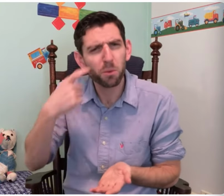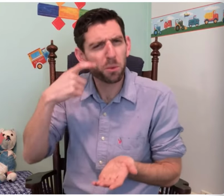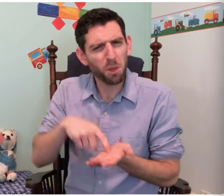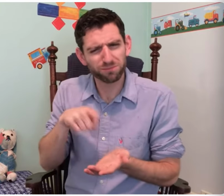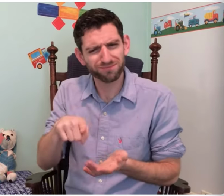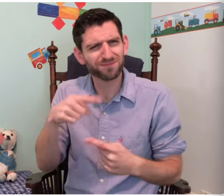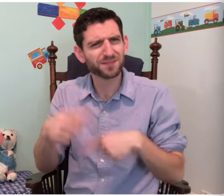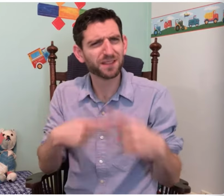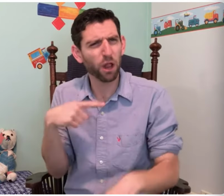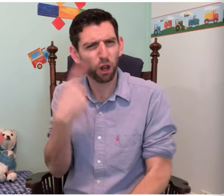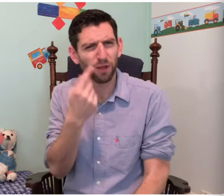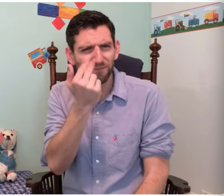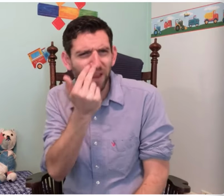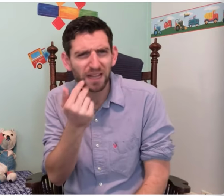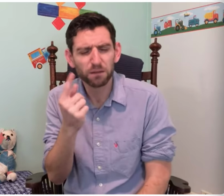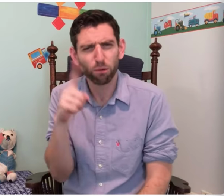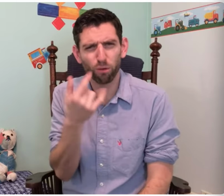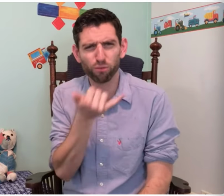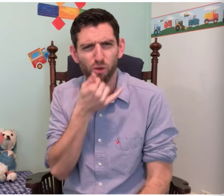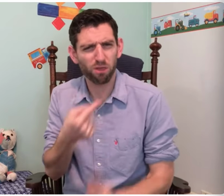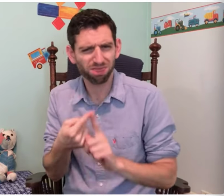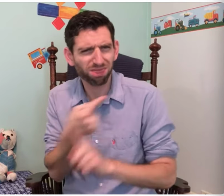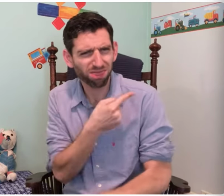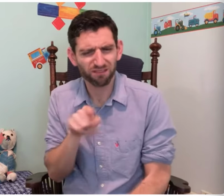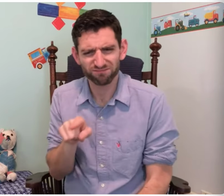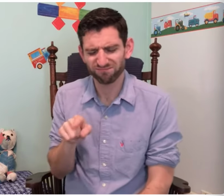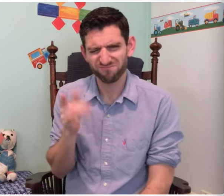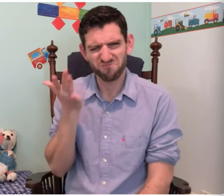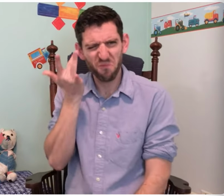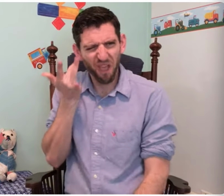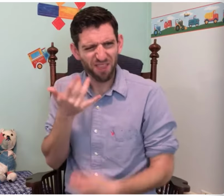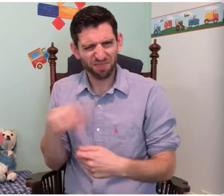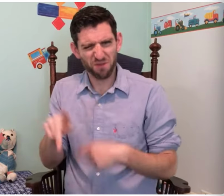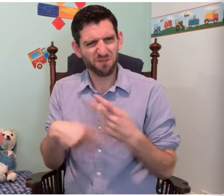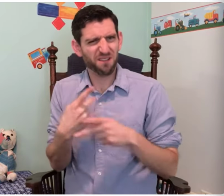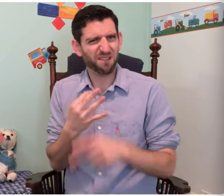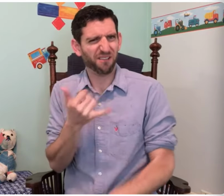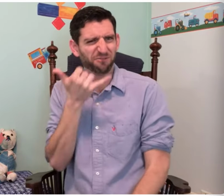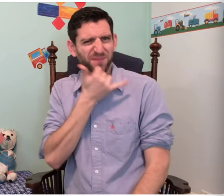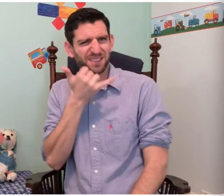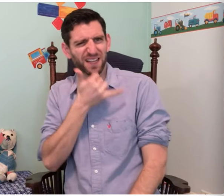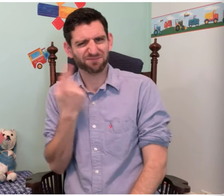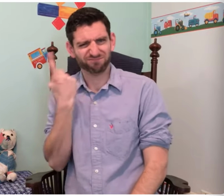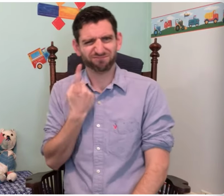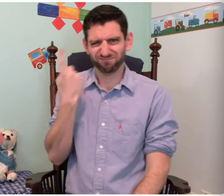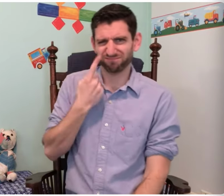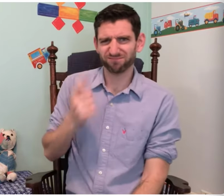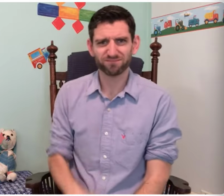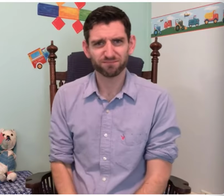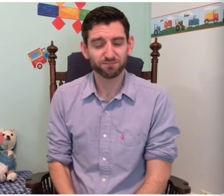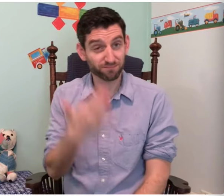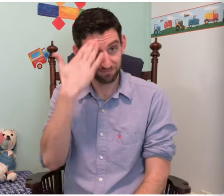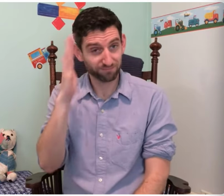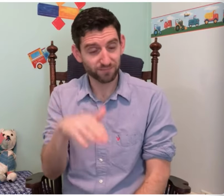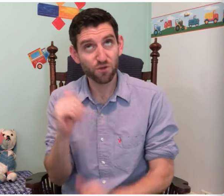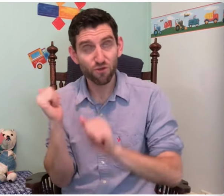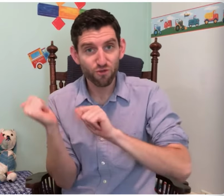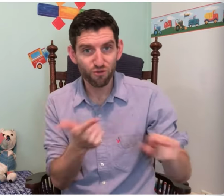But often you're noticing that their sign looks funny or it looks wrong, and you don't understand why they're making